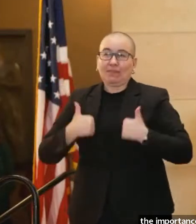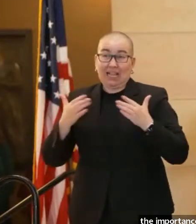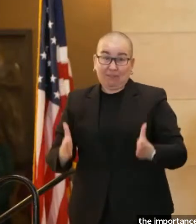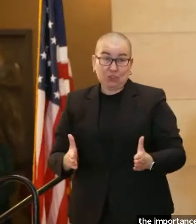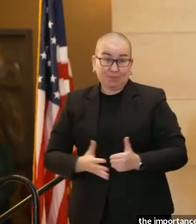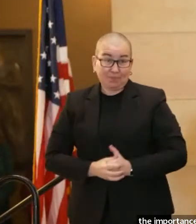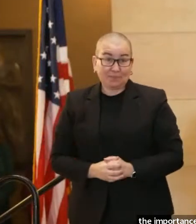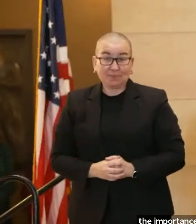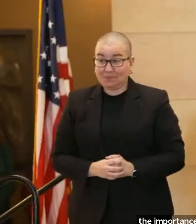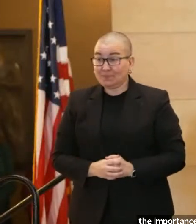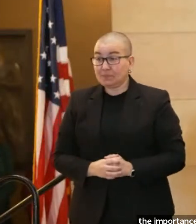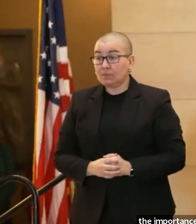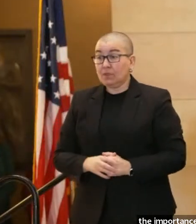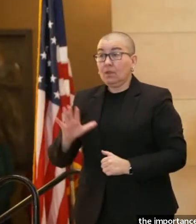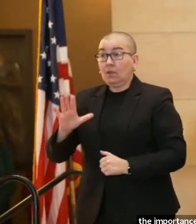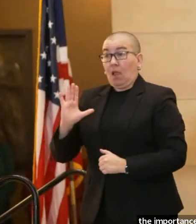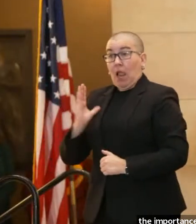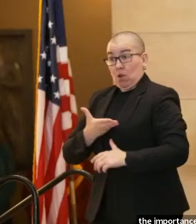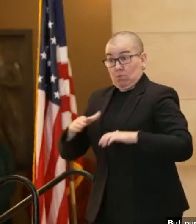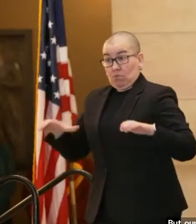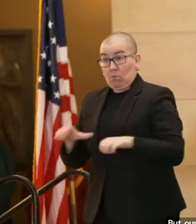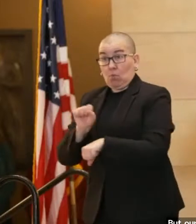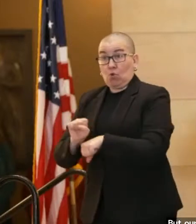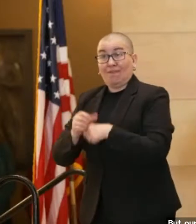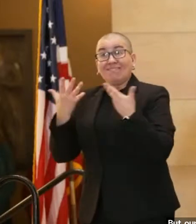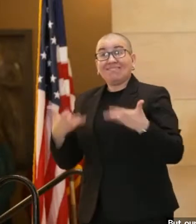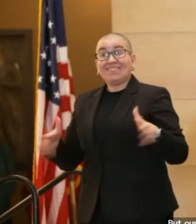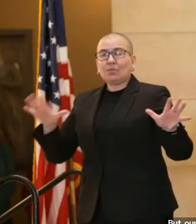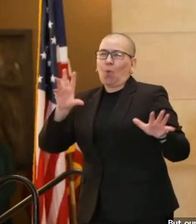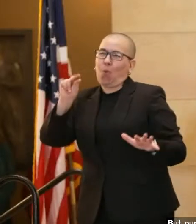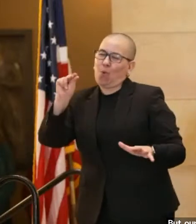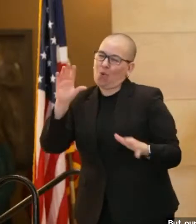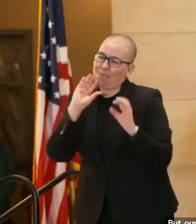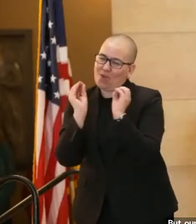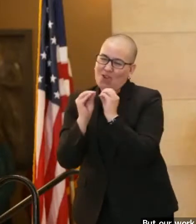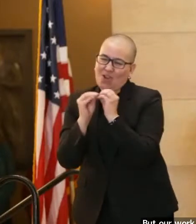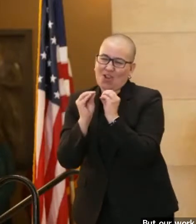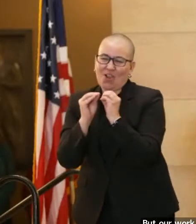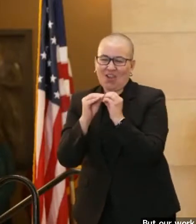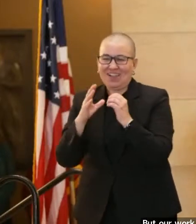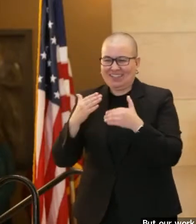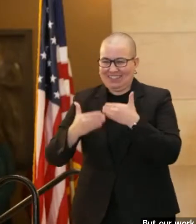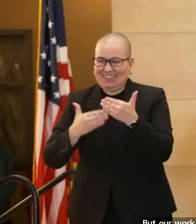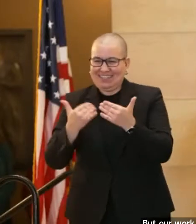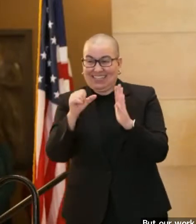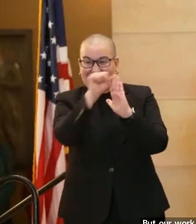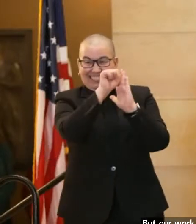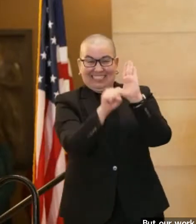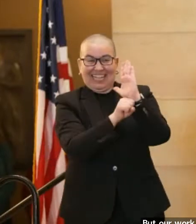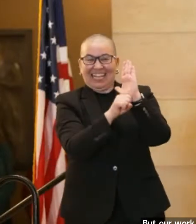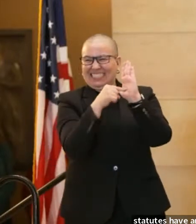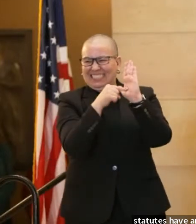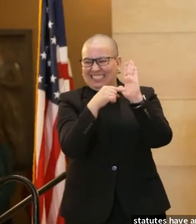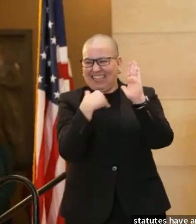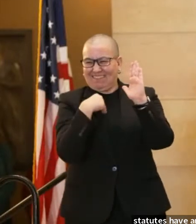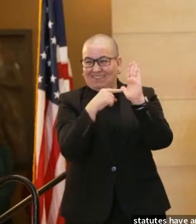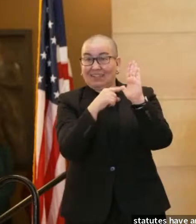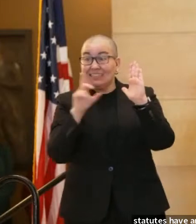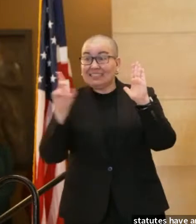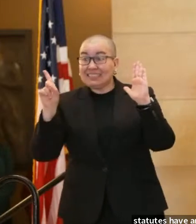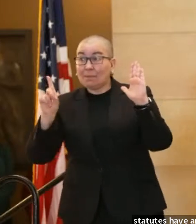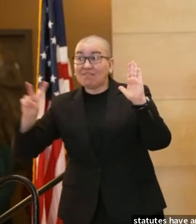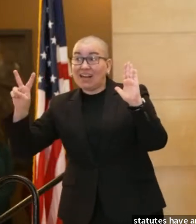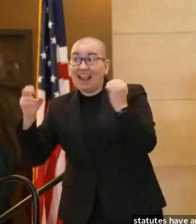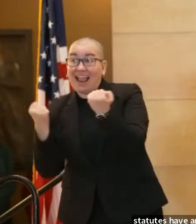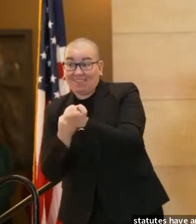But our work on that front isn't done because the statutes have an exception when it comes to domestic violence advocacy